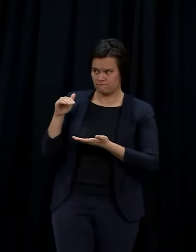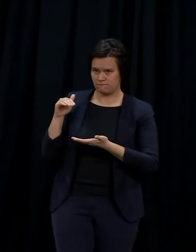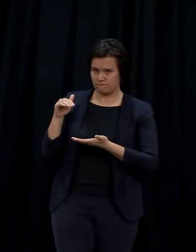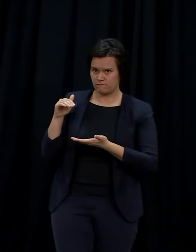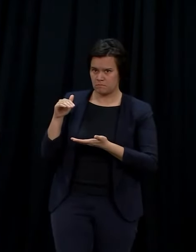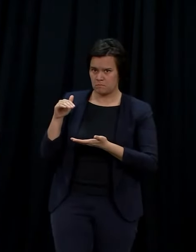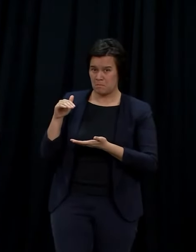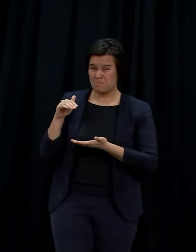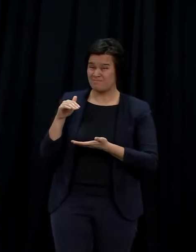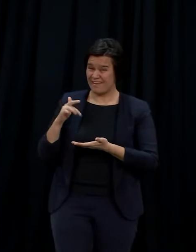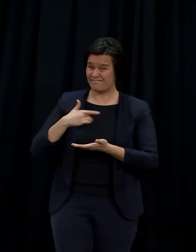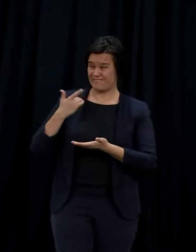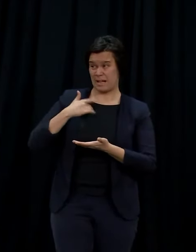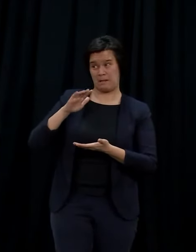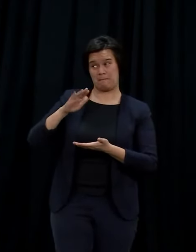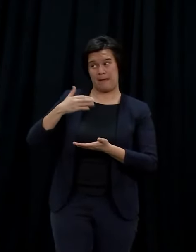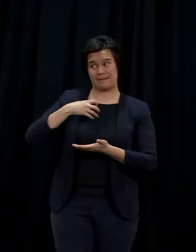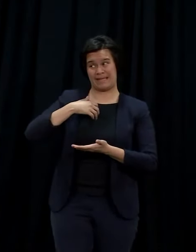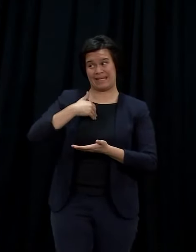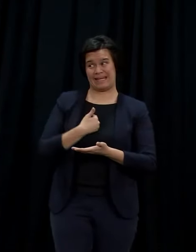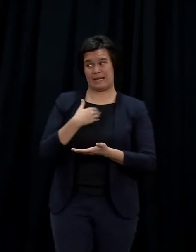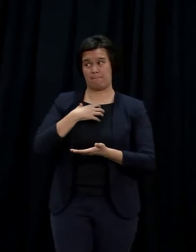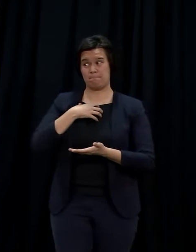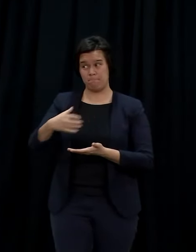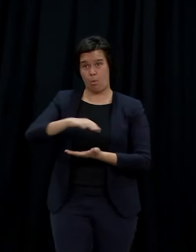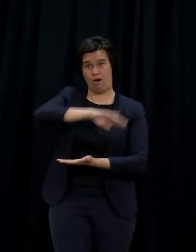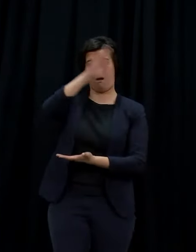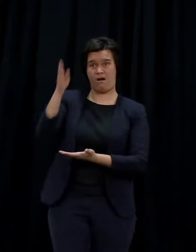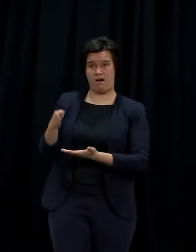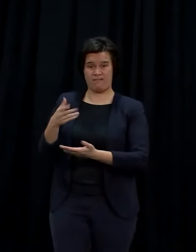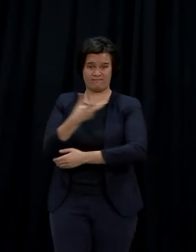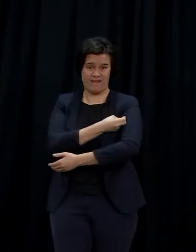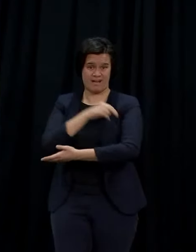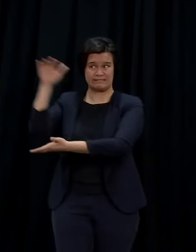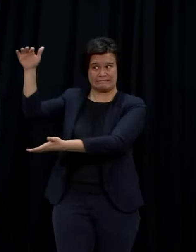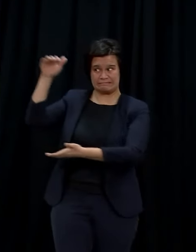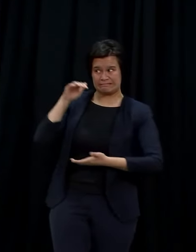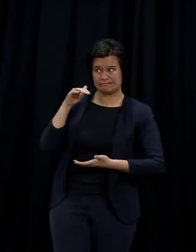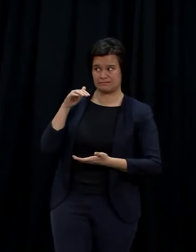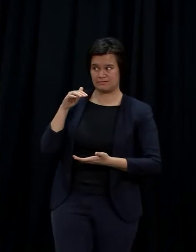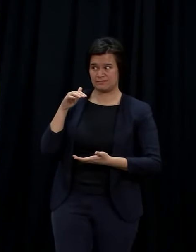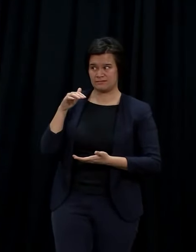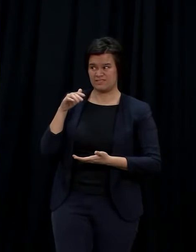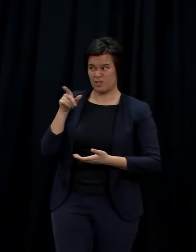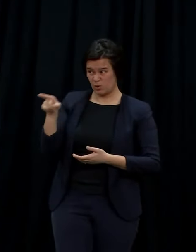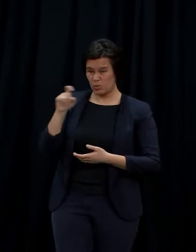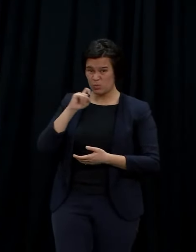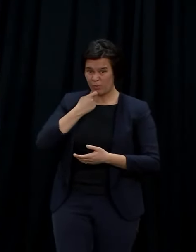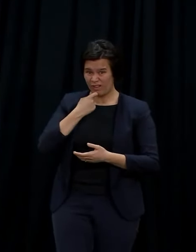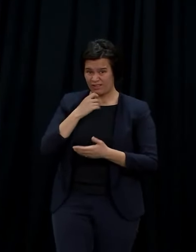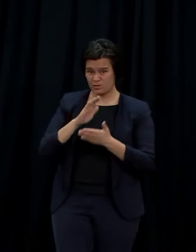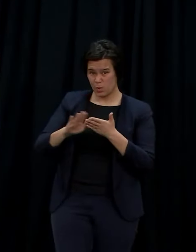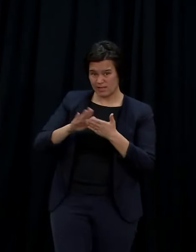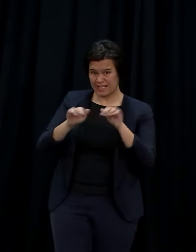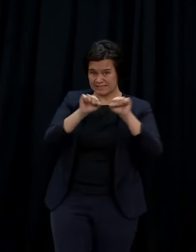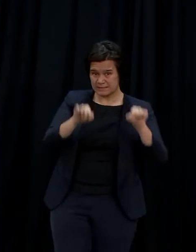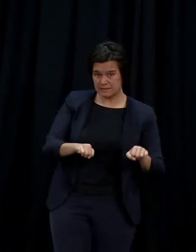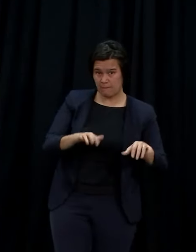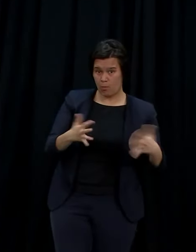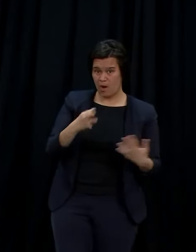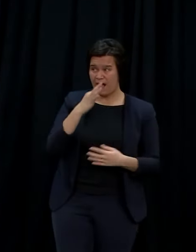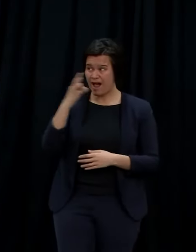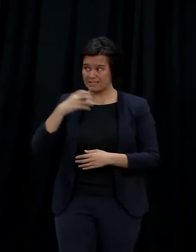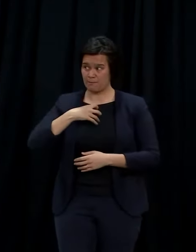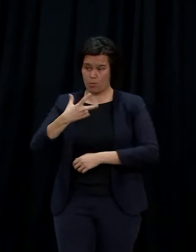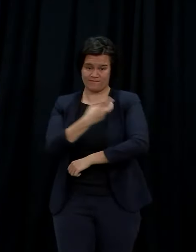you looking to use the booking system to trim down the amount of vaccines every day? And the second question, transmission rate. Do you